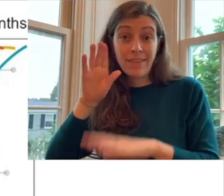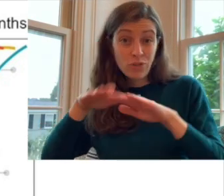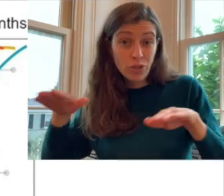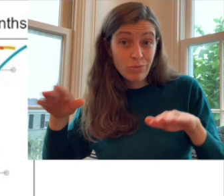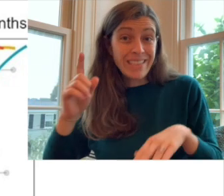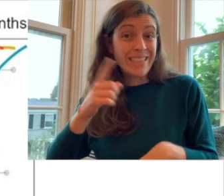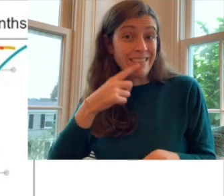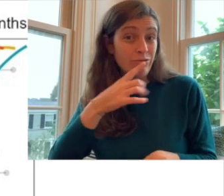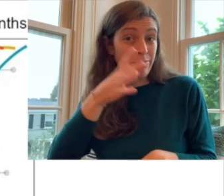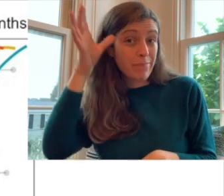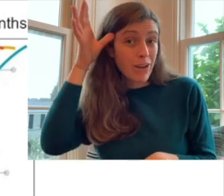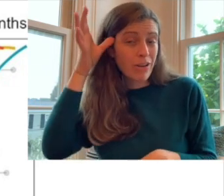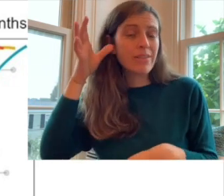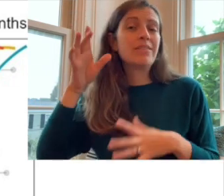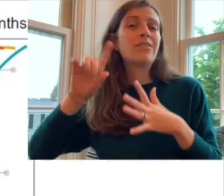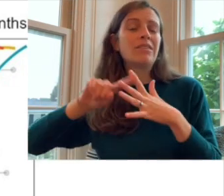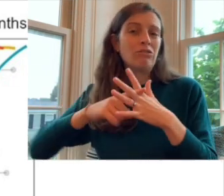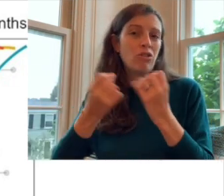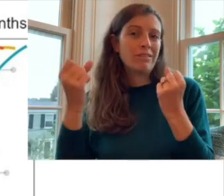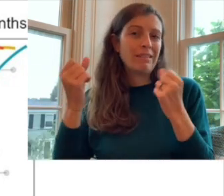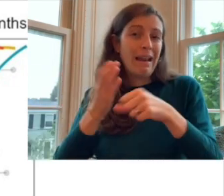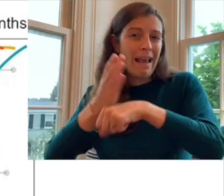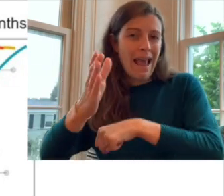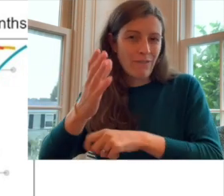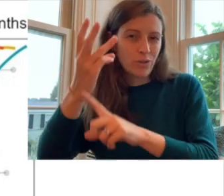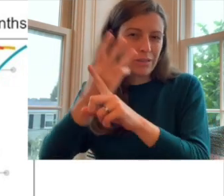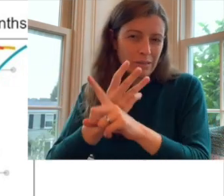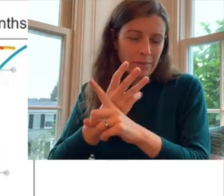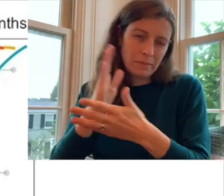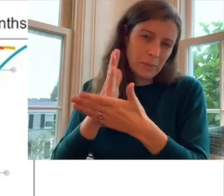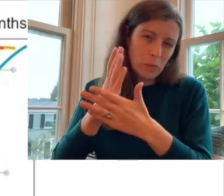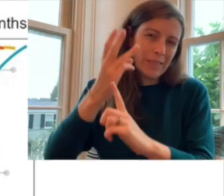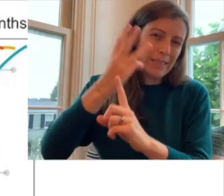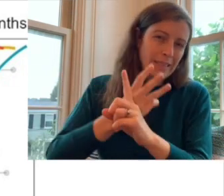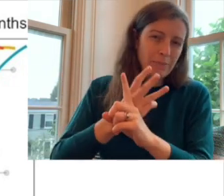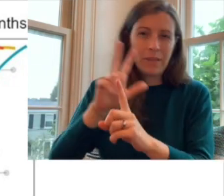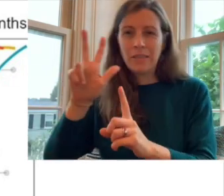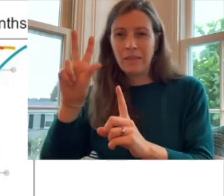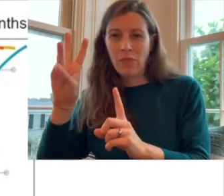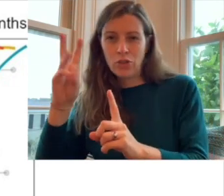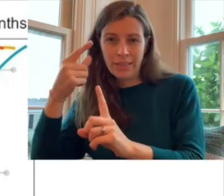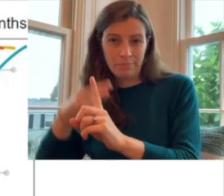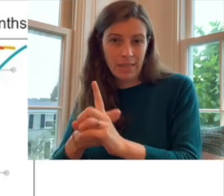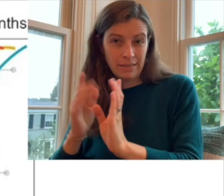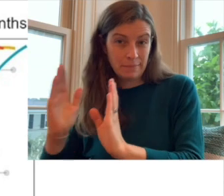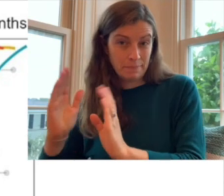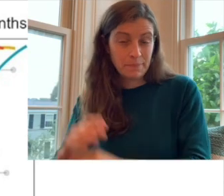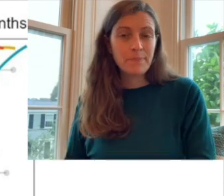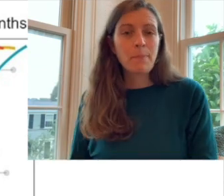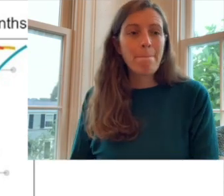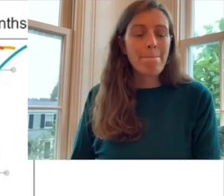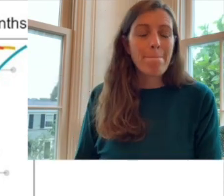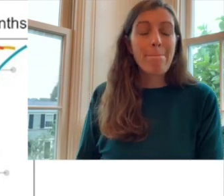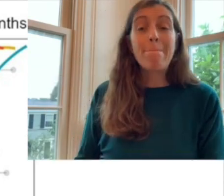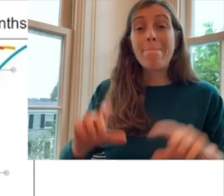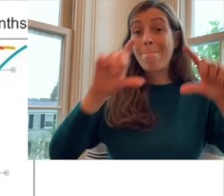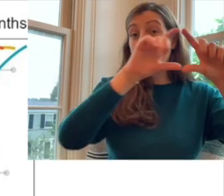before 6 months old. And on the right, those who have hearing parents and were exposed to ASL after 6 months, so between 6 and 36